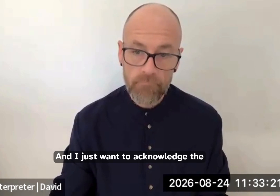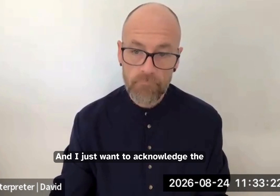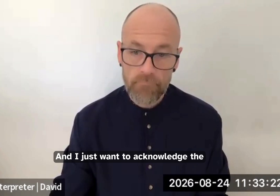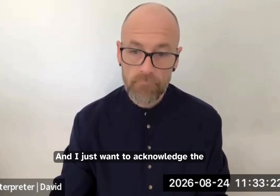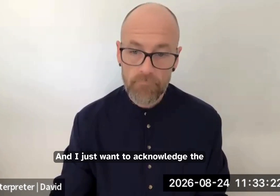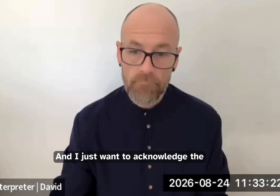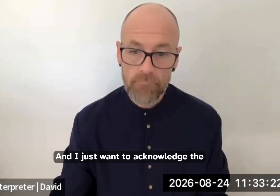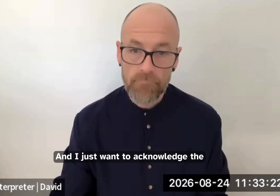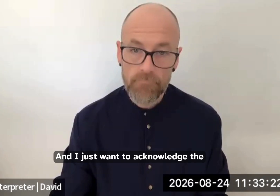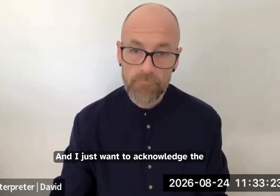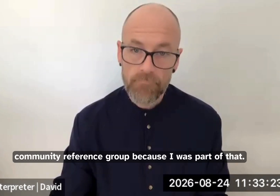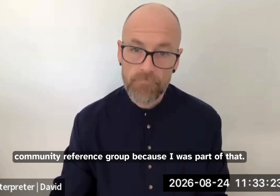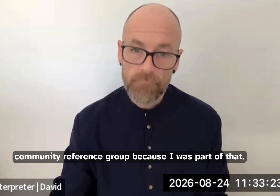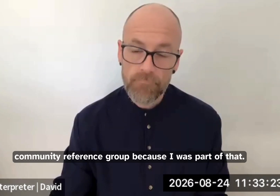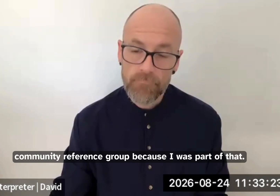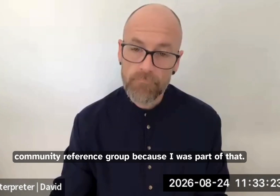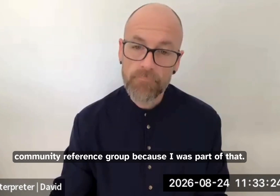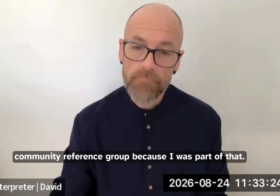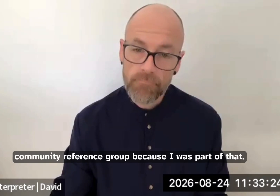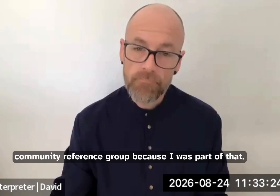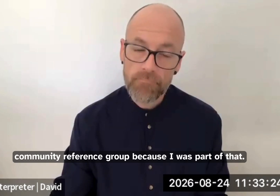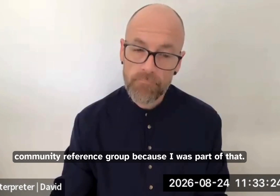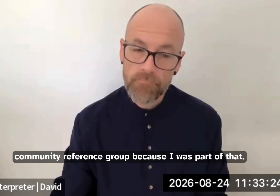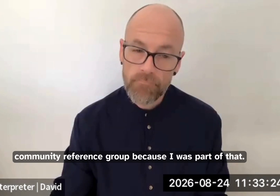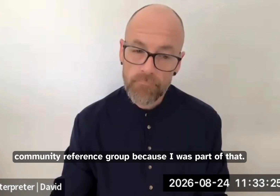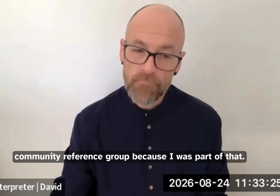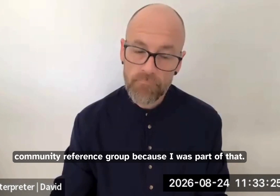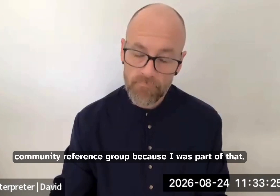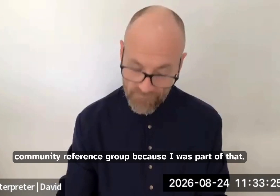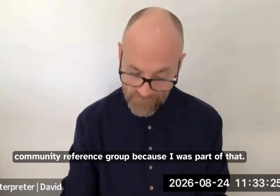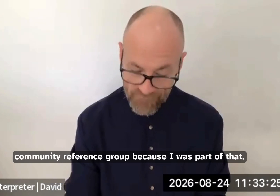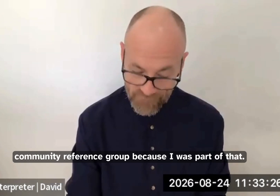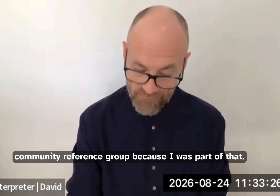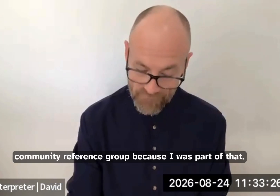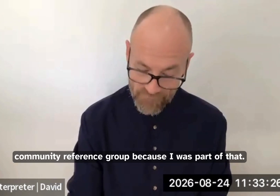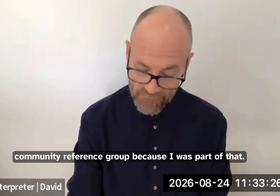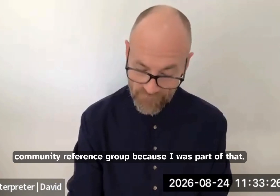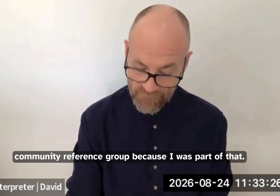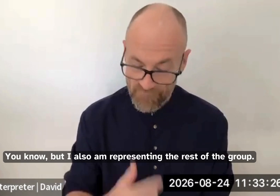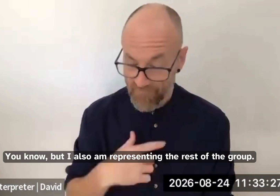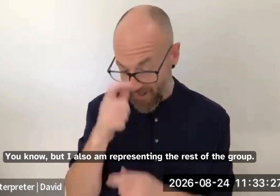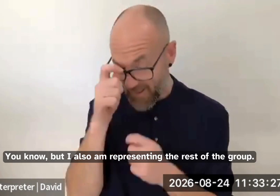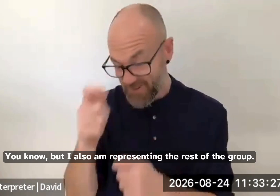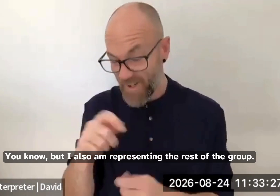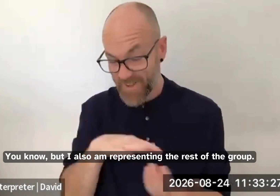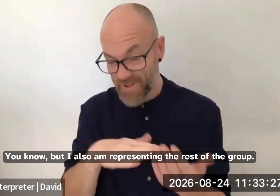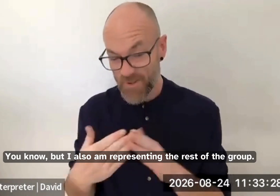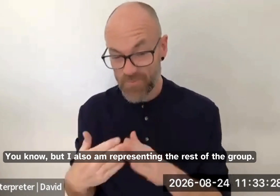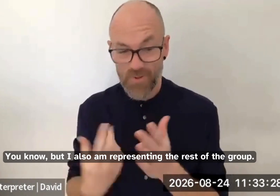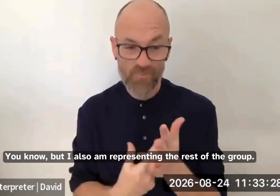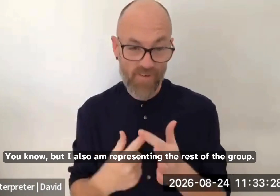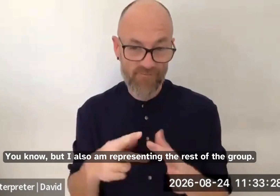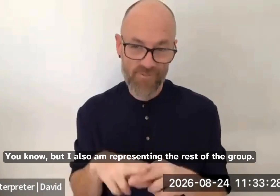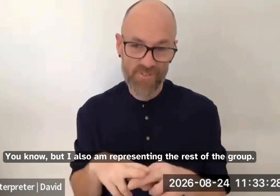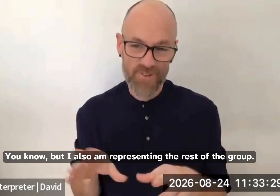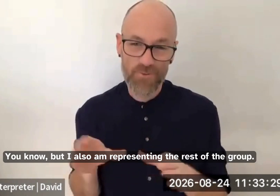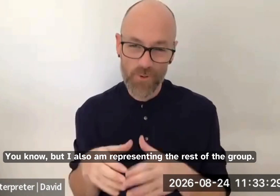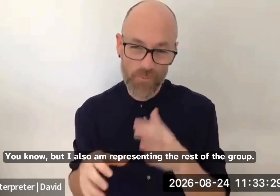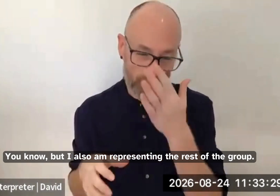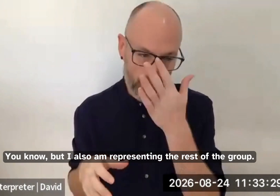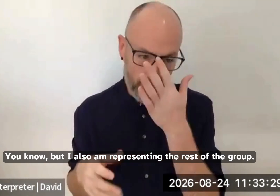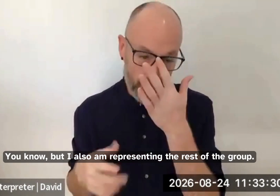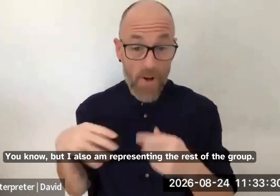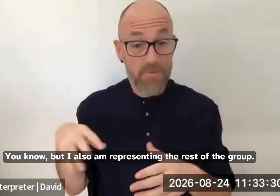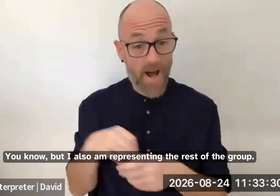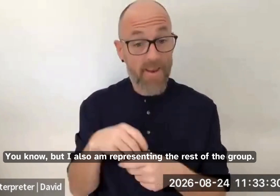I just want to acknowledge the community reference group because I was part of that, but I also